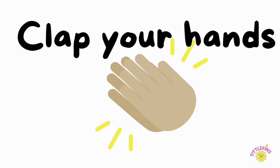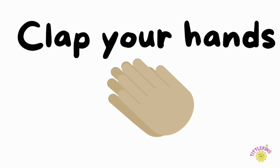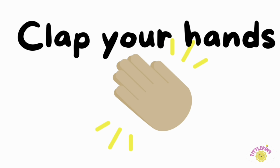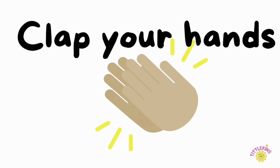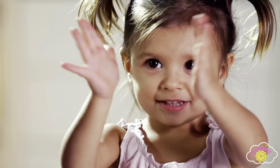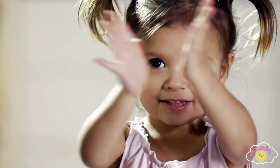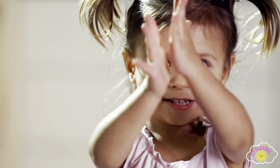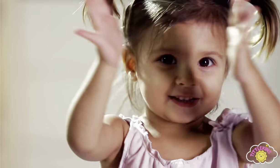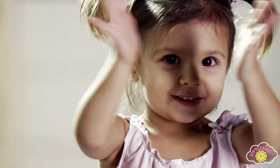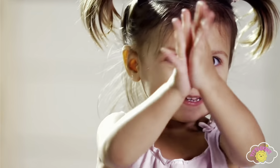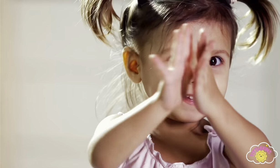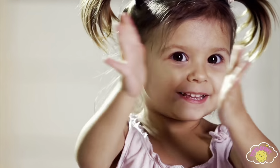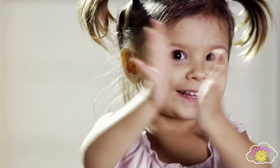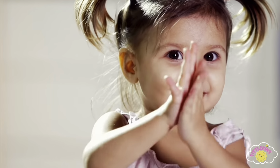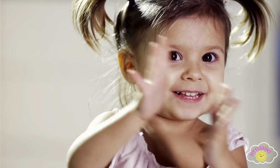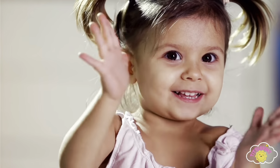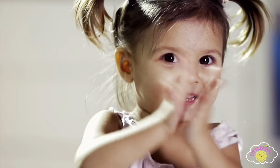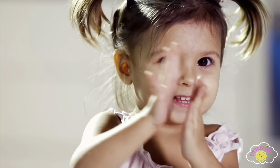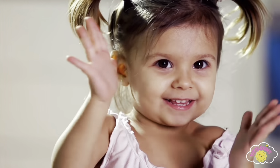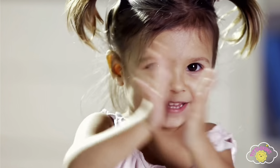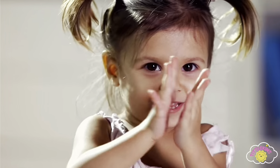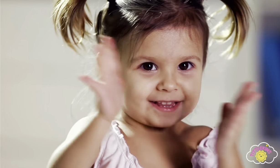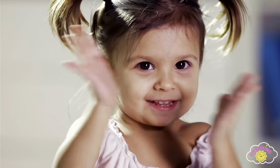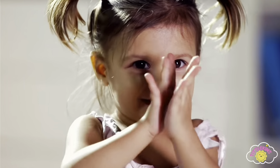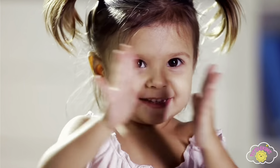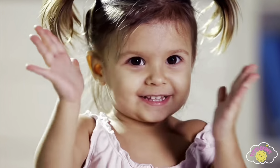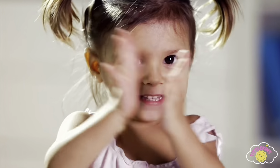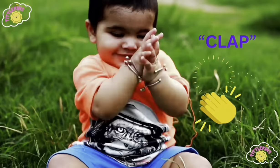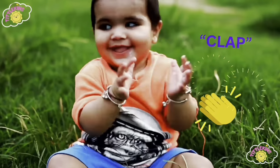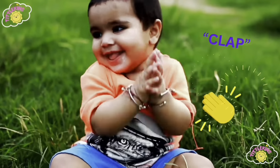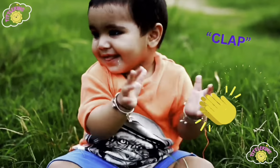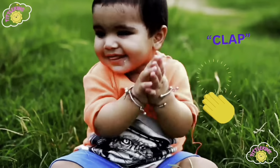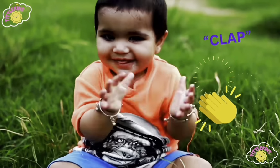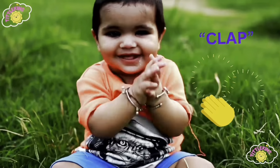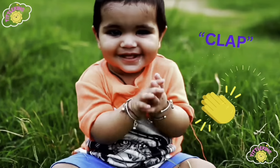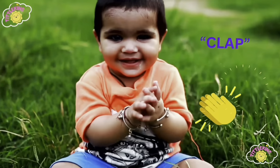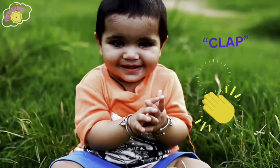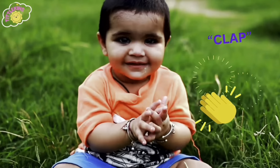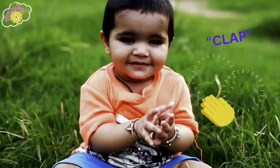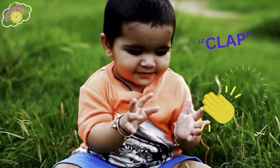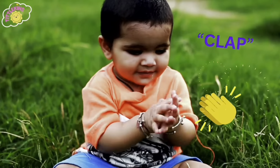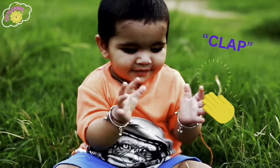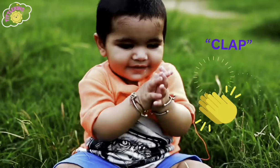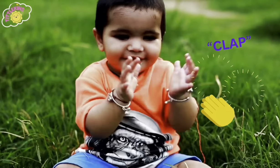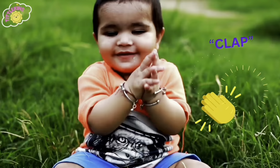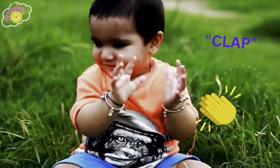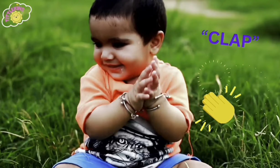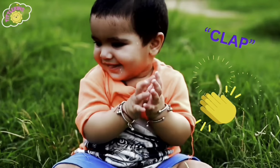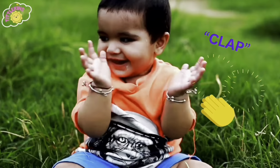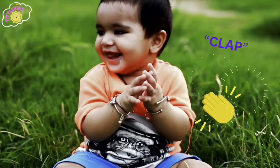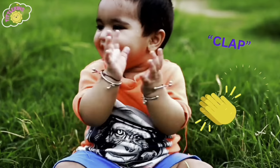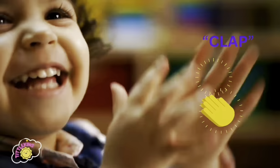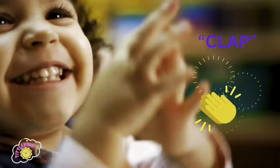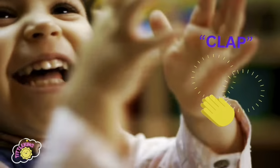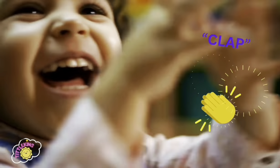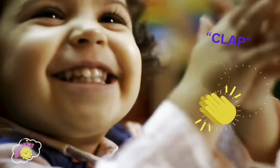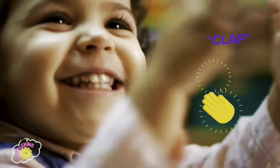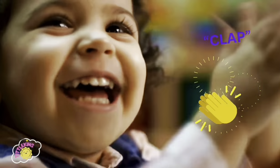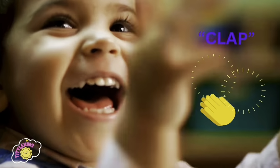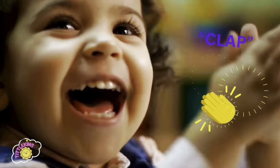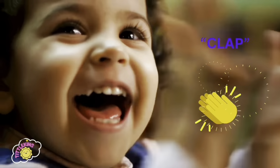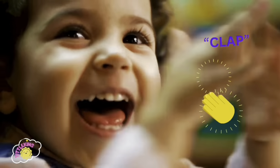hands. If you're happy and you know it, clap your hands. If you're happy and you know it, then your face will surely show it.